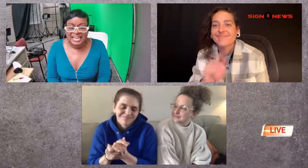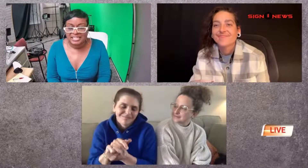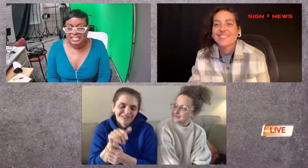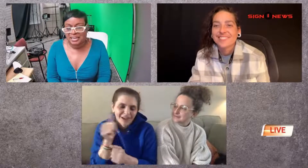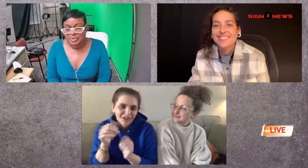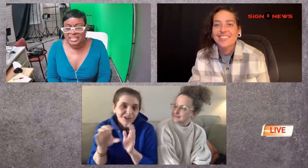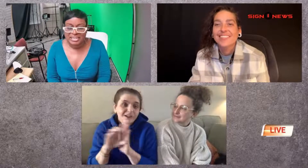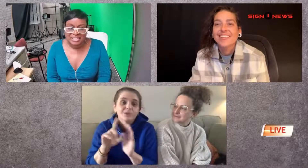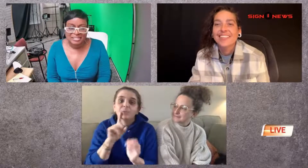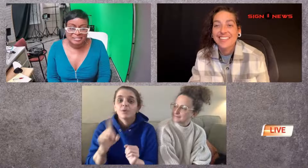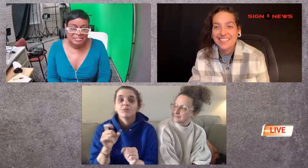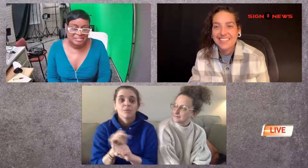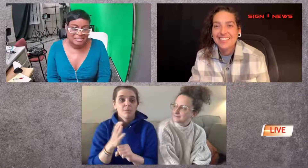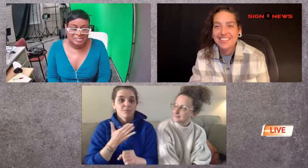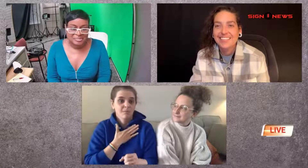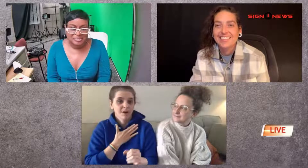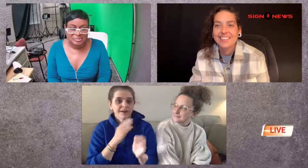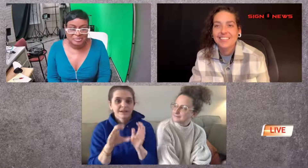and she kind of reconnects.